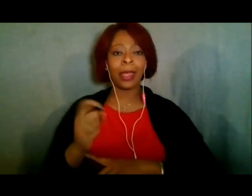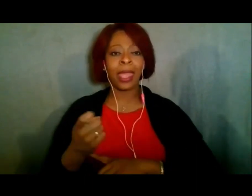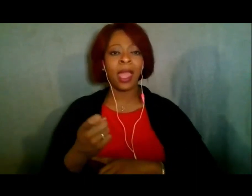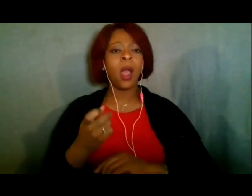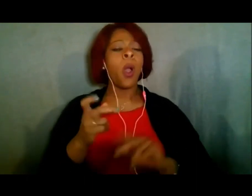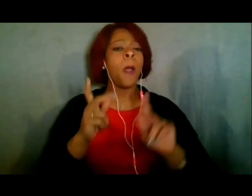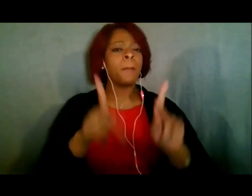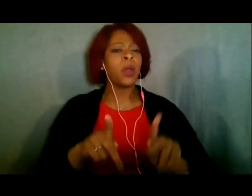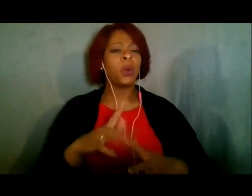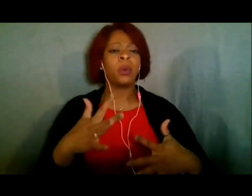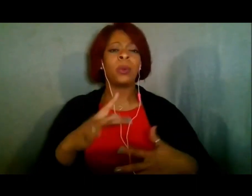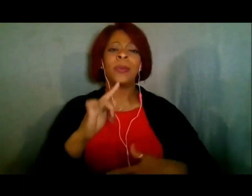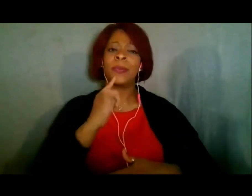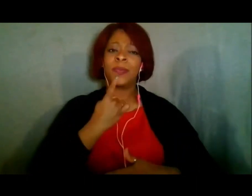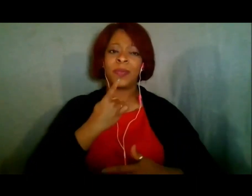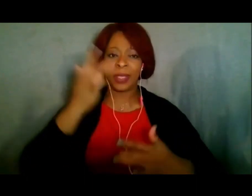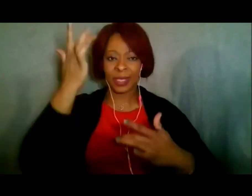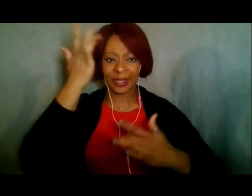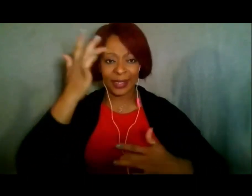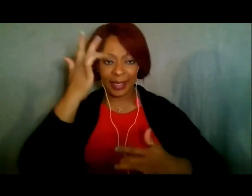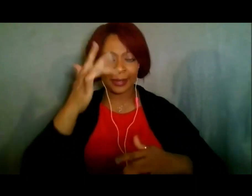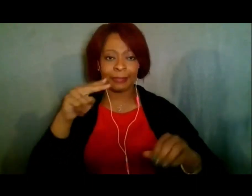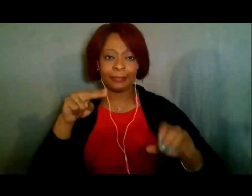critically ill in the ICU.